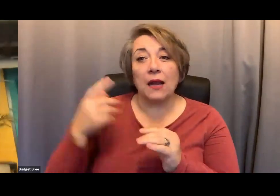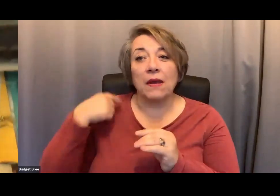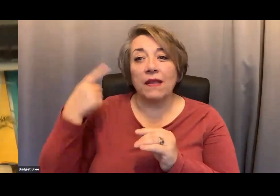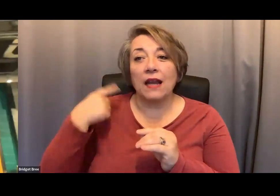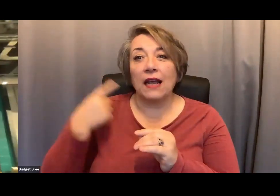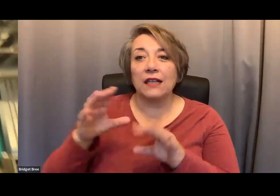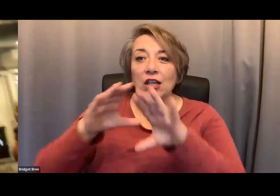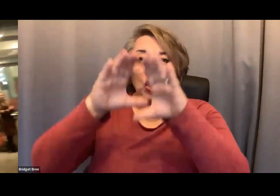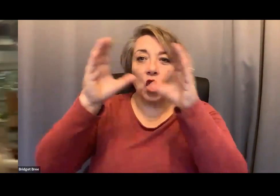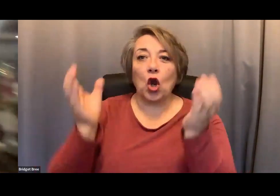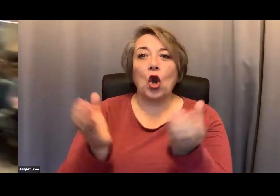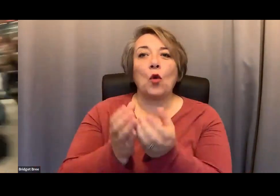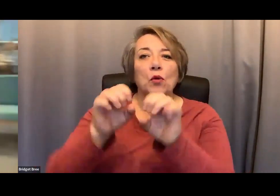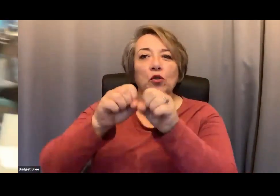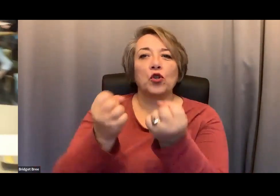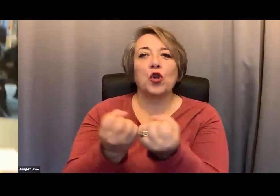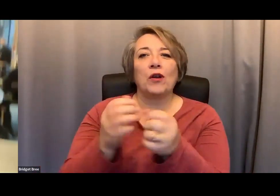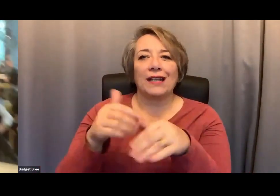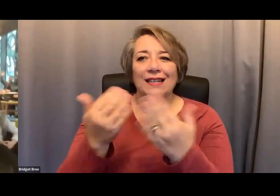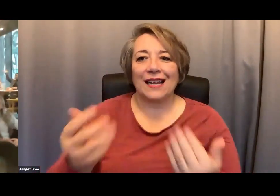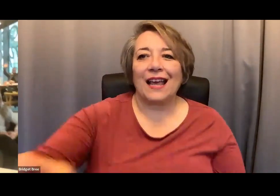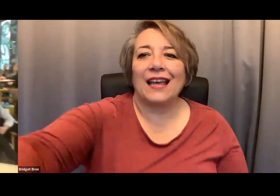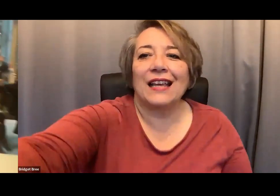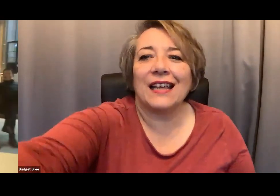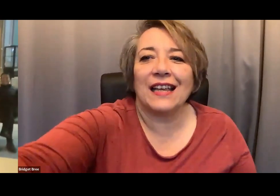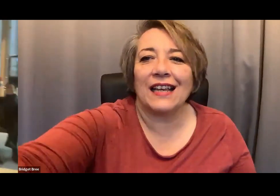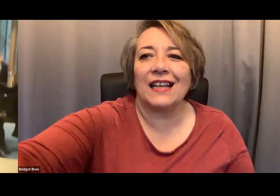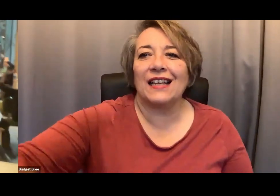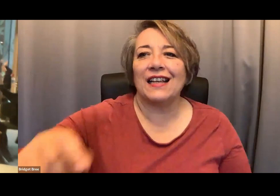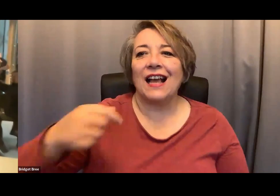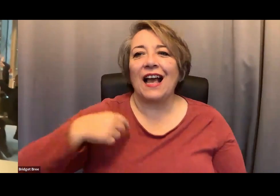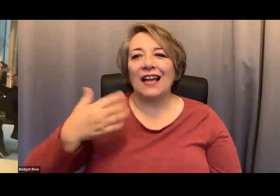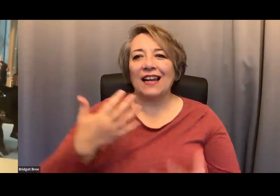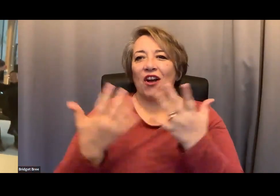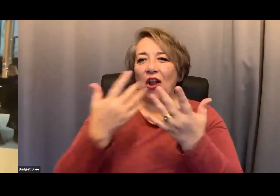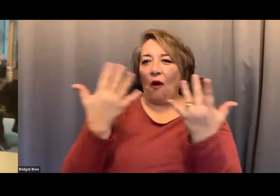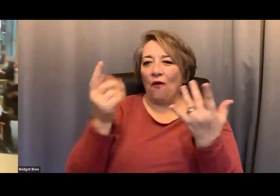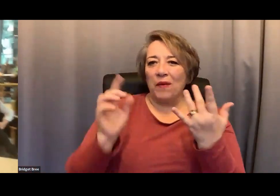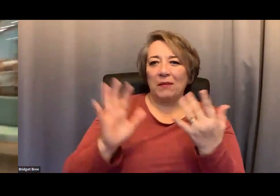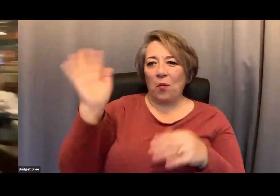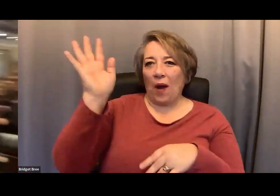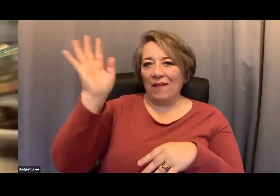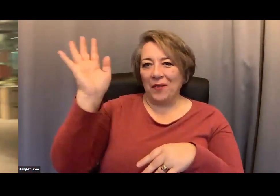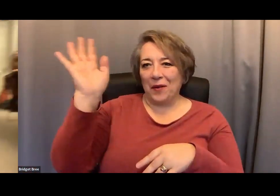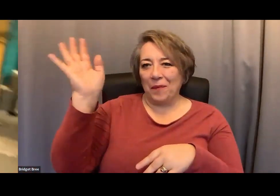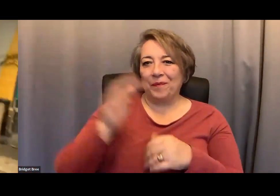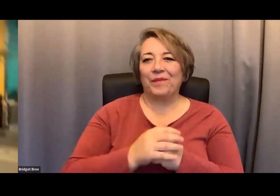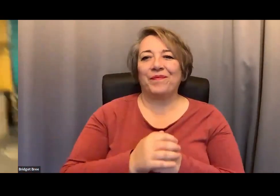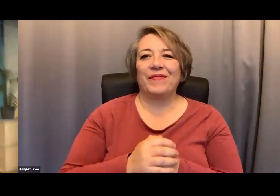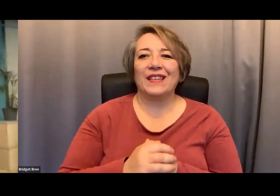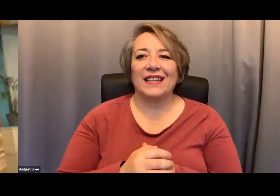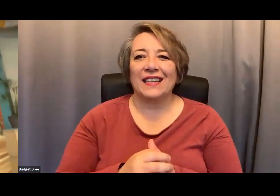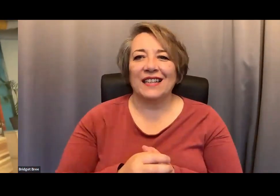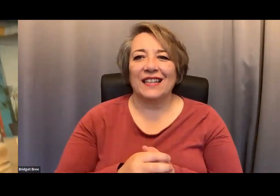Global Doughnut Day. So here I am joined by, wave to the people. Hey.